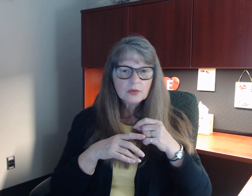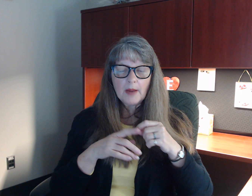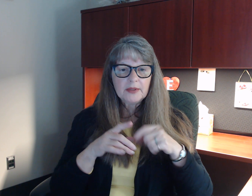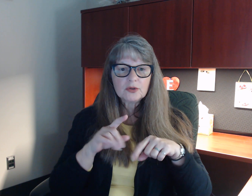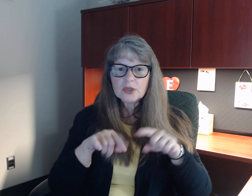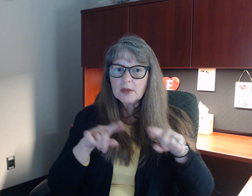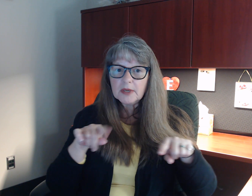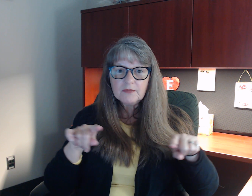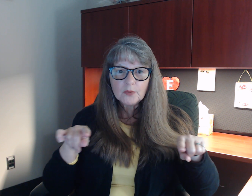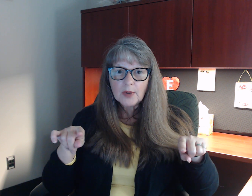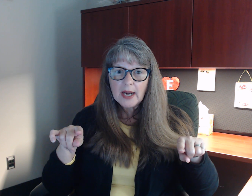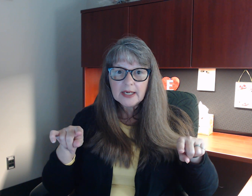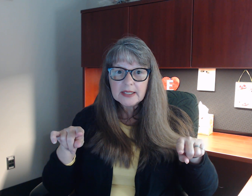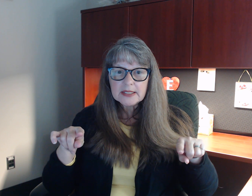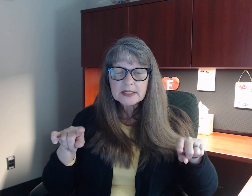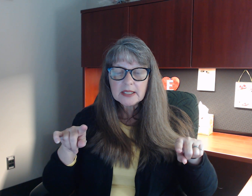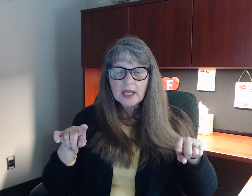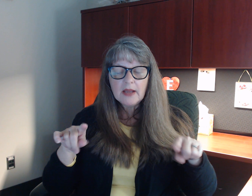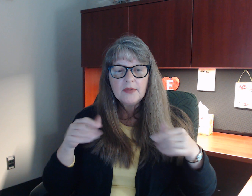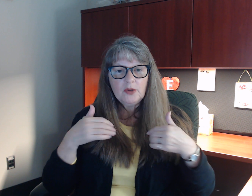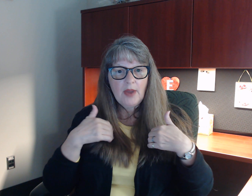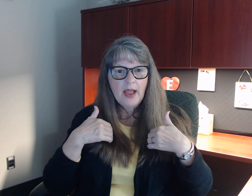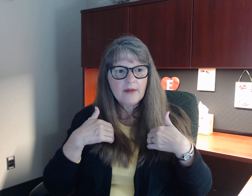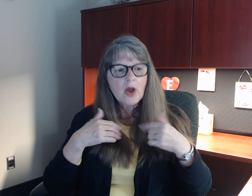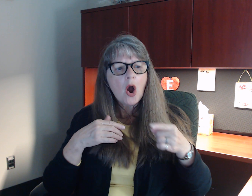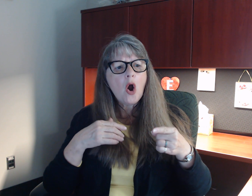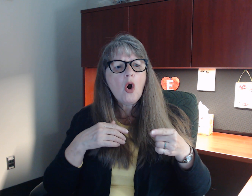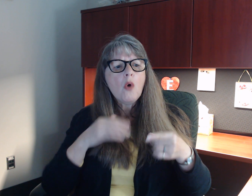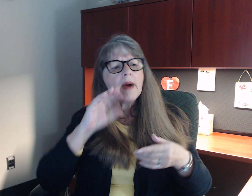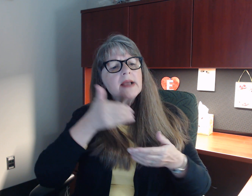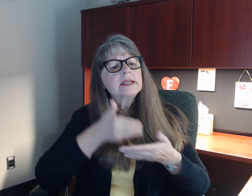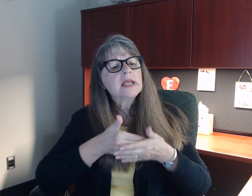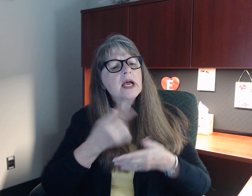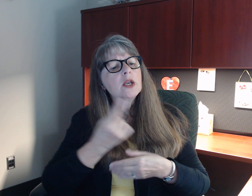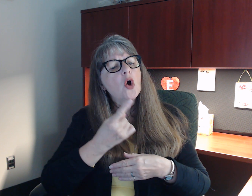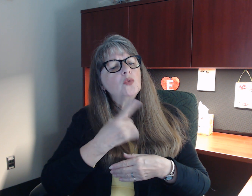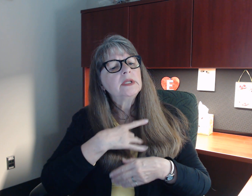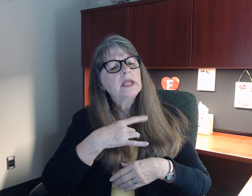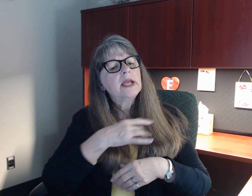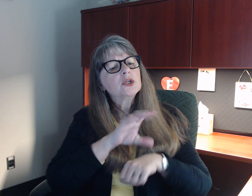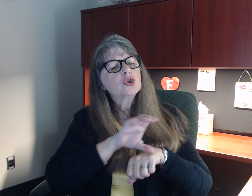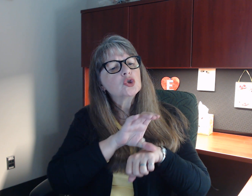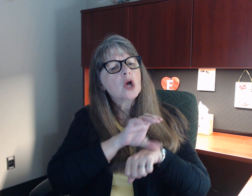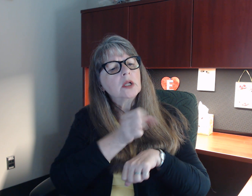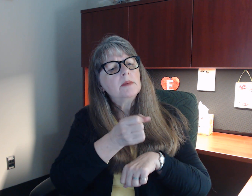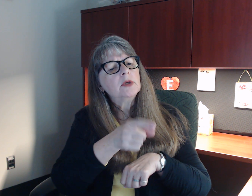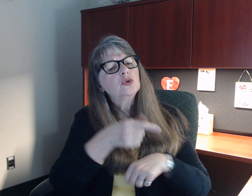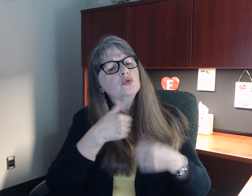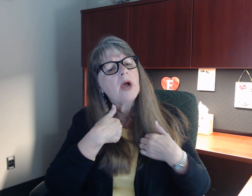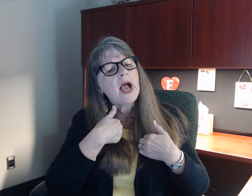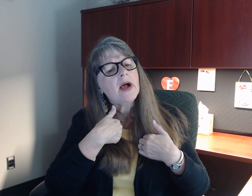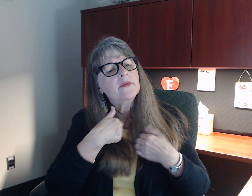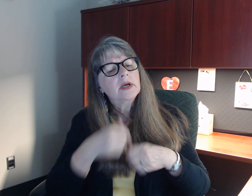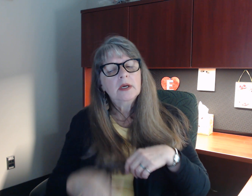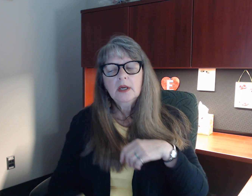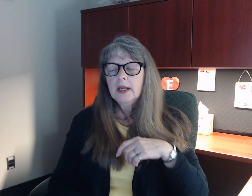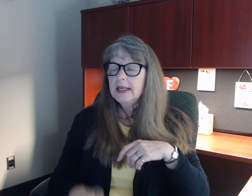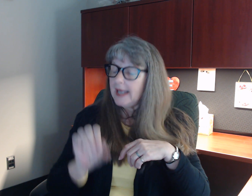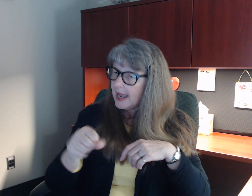mean, there's just so many varieties that you have. Oh, my son only likes chocolate milk. You have? Yes,